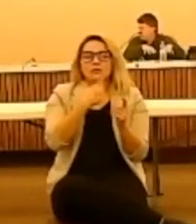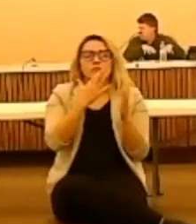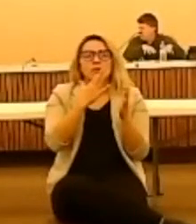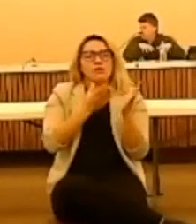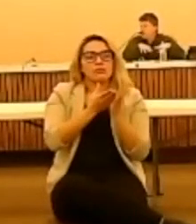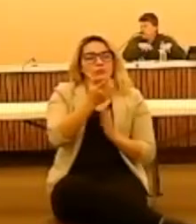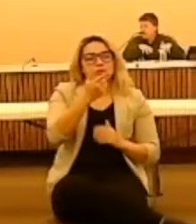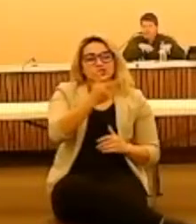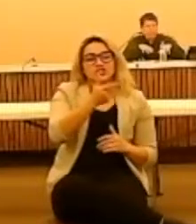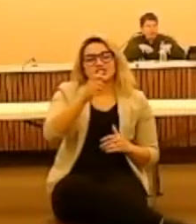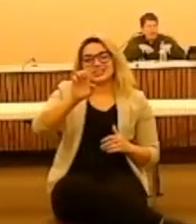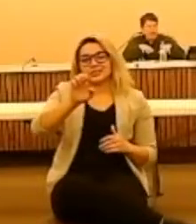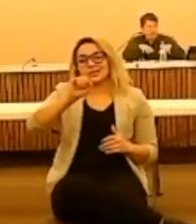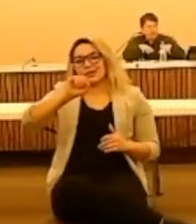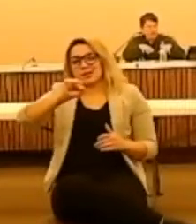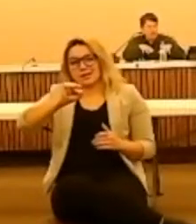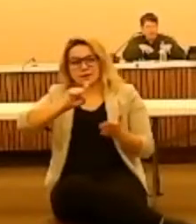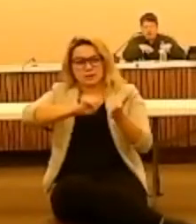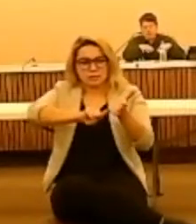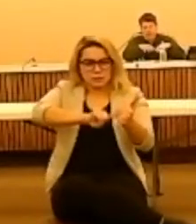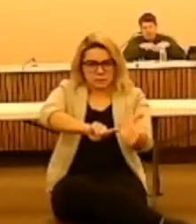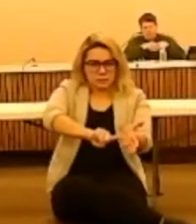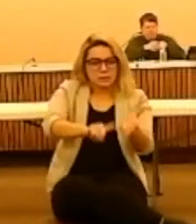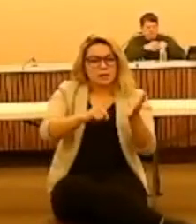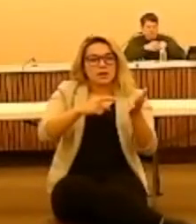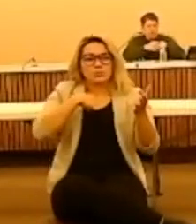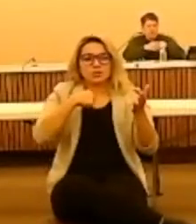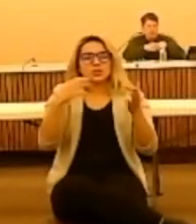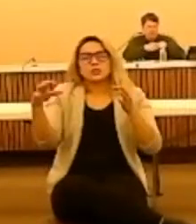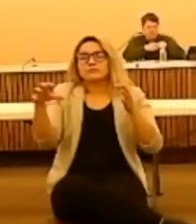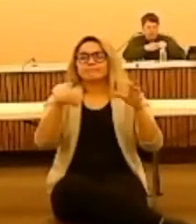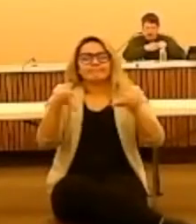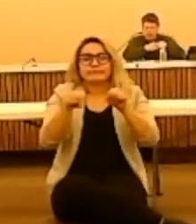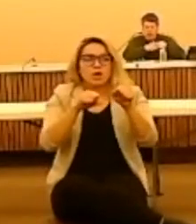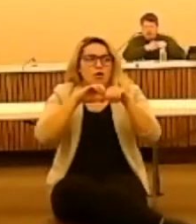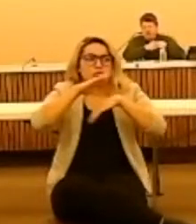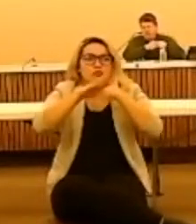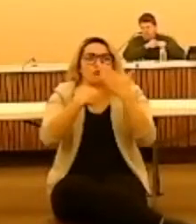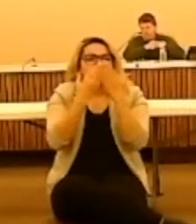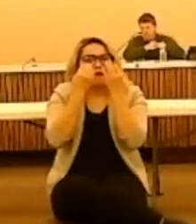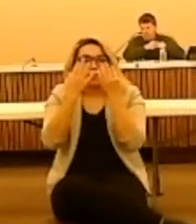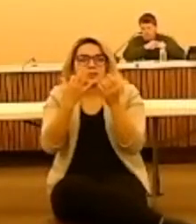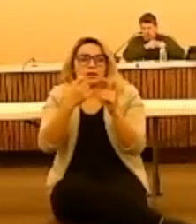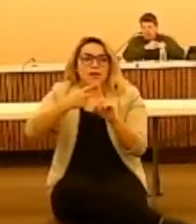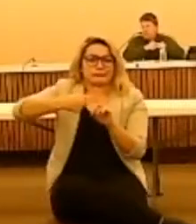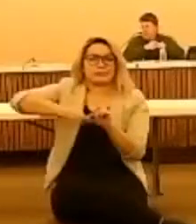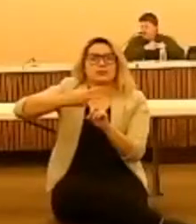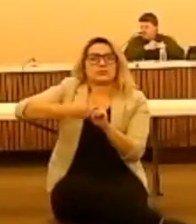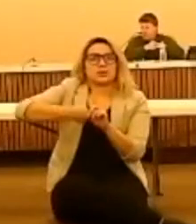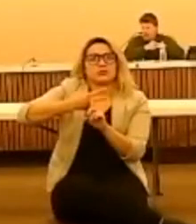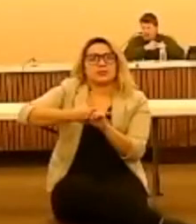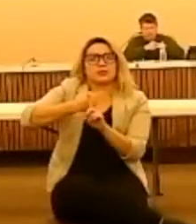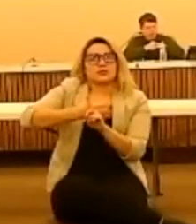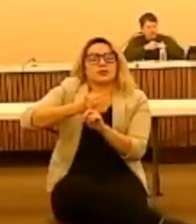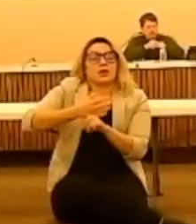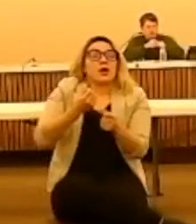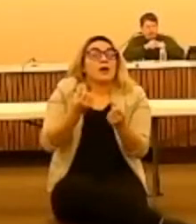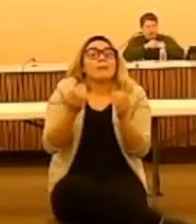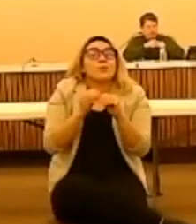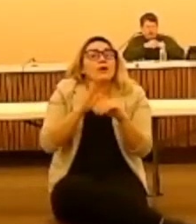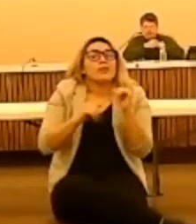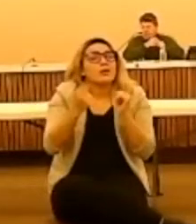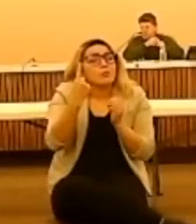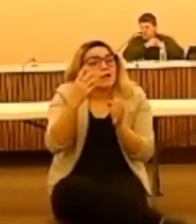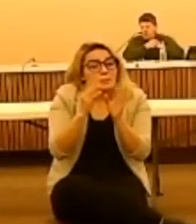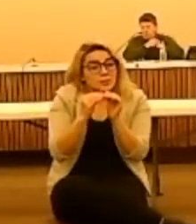GEIS, we took this stuff into account, right? We spent months and months and multiple meetings per month going